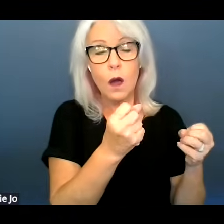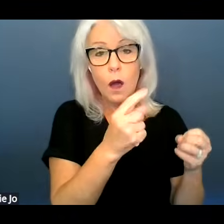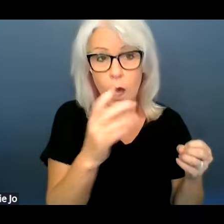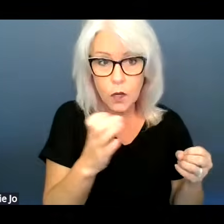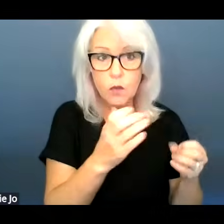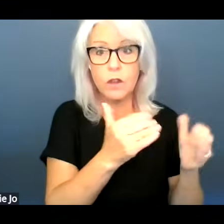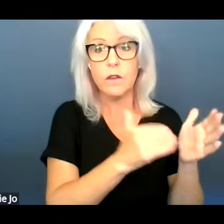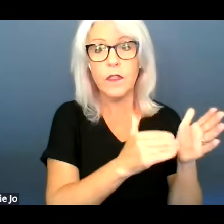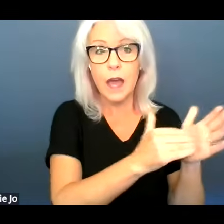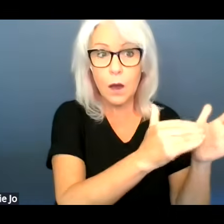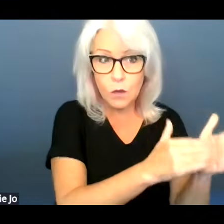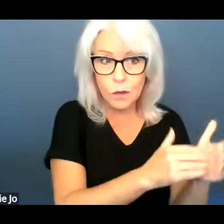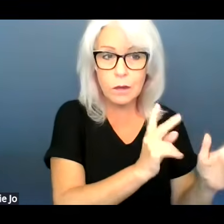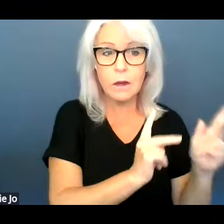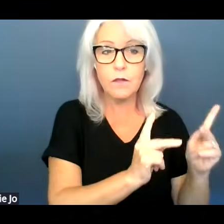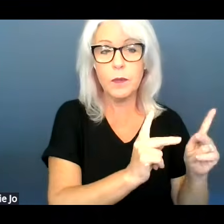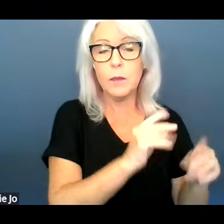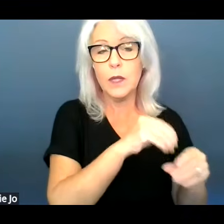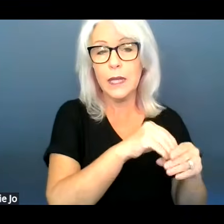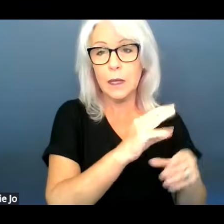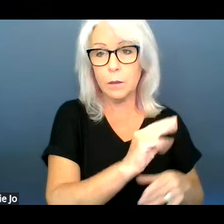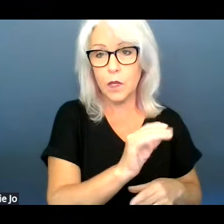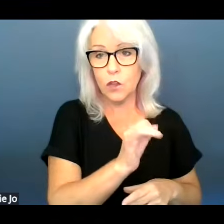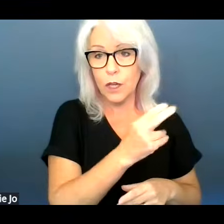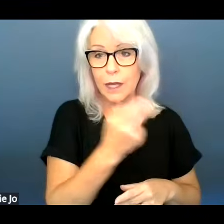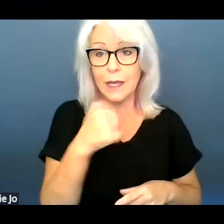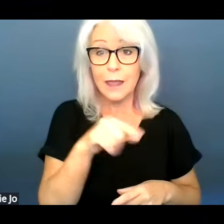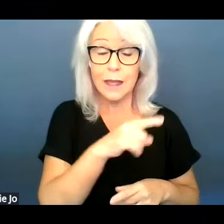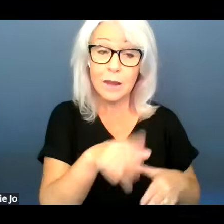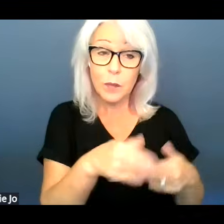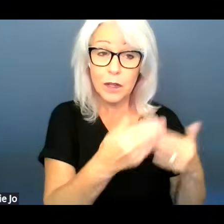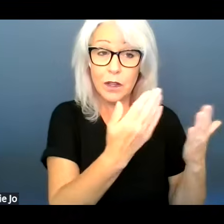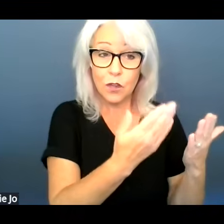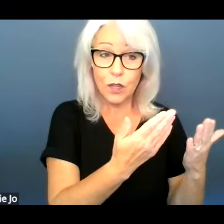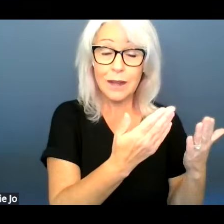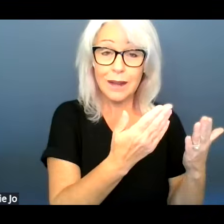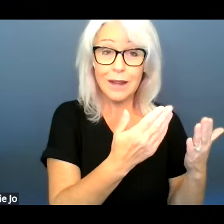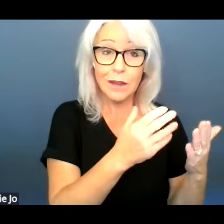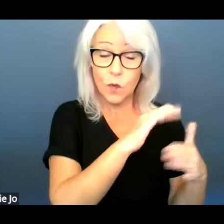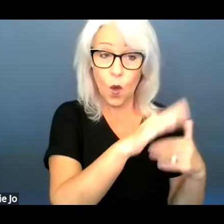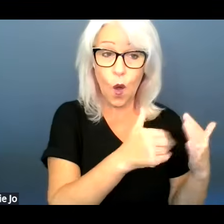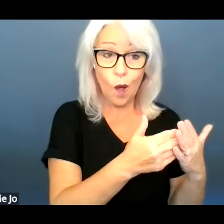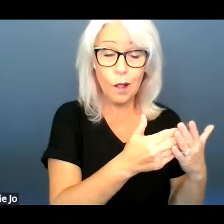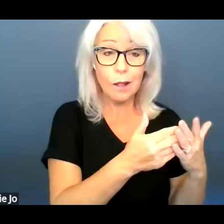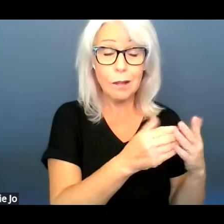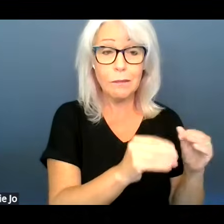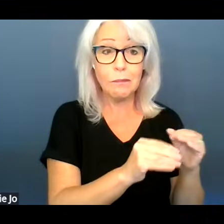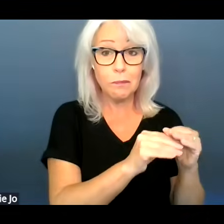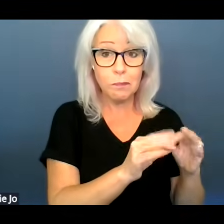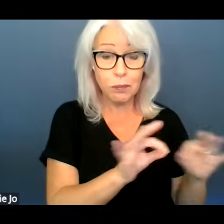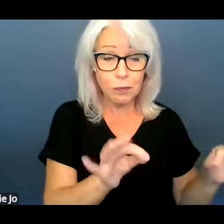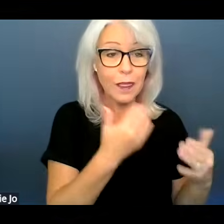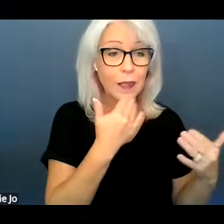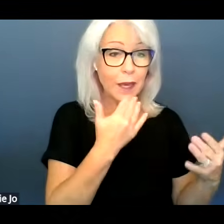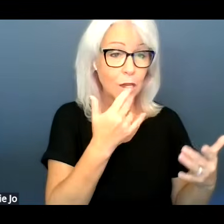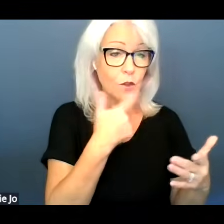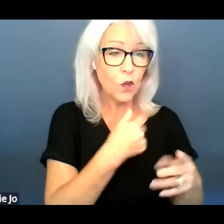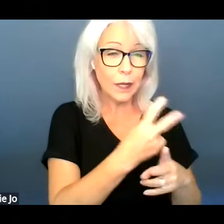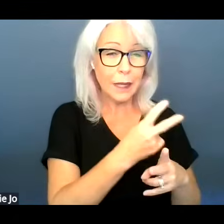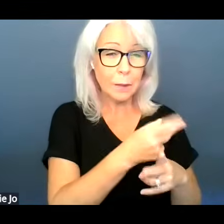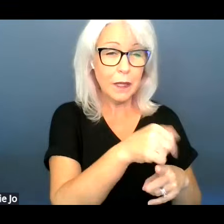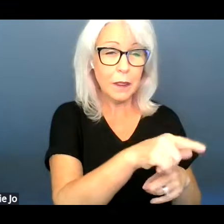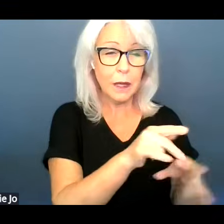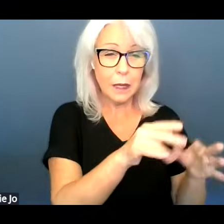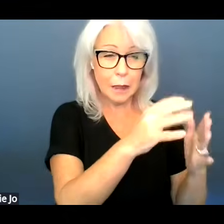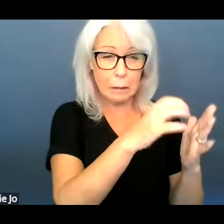to personally. And that's exactly what this petition is about. So I thank you for keeping the language the same. To truly protect